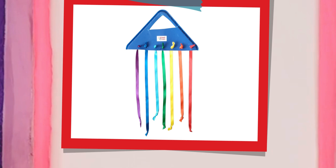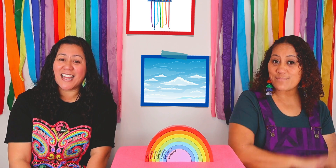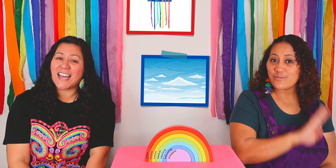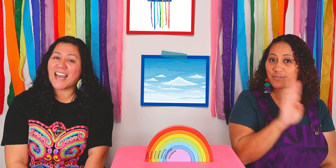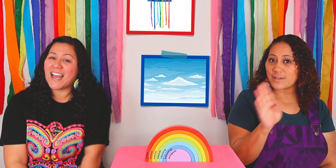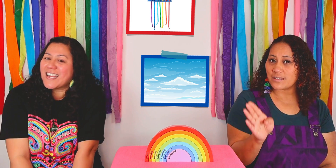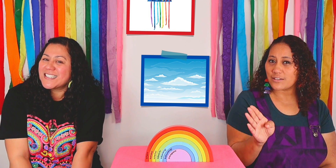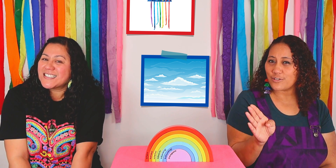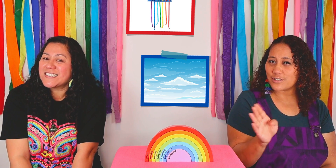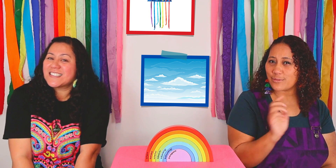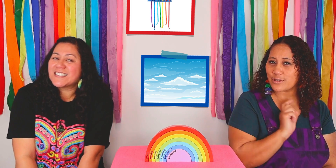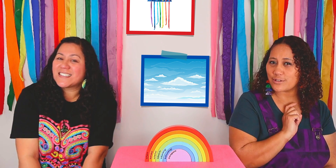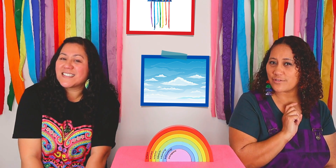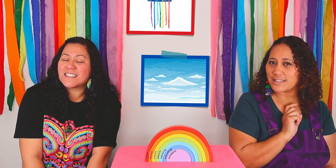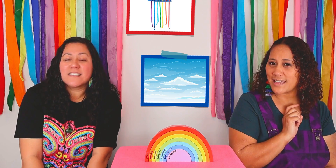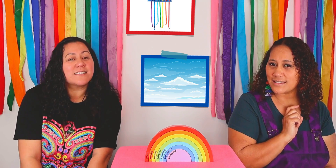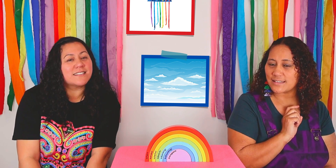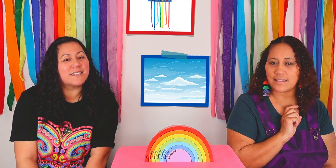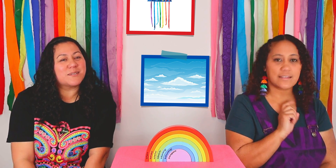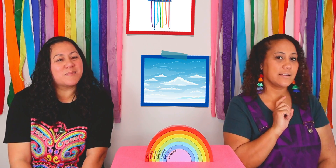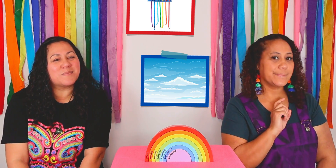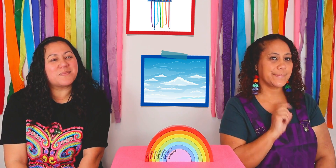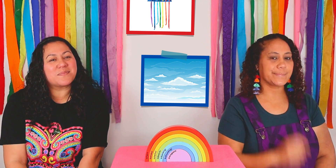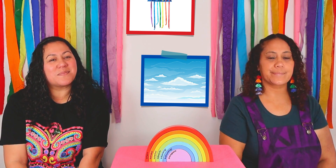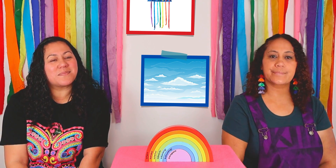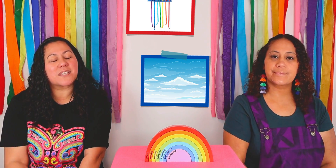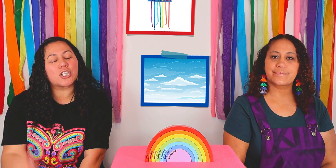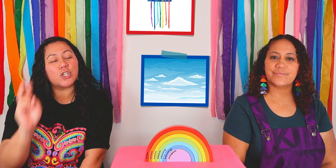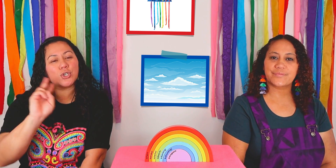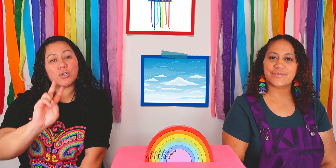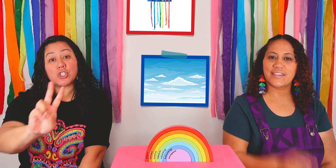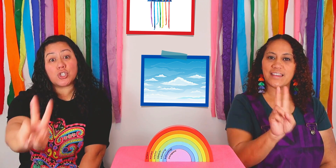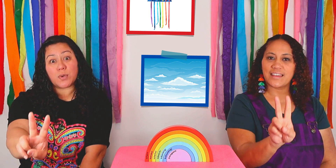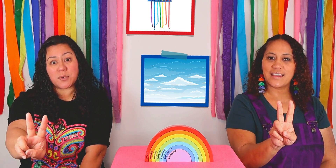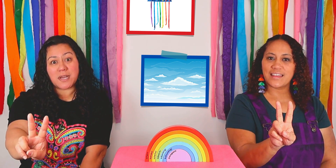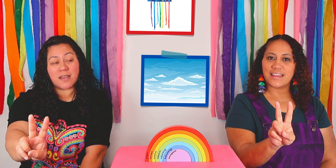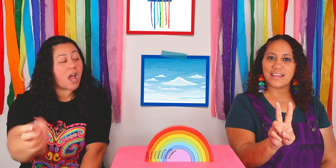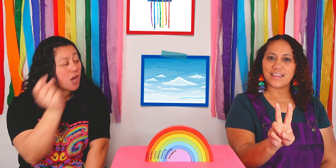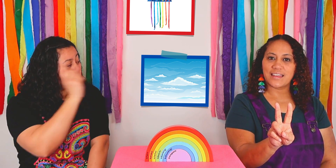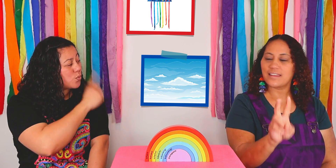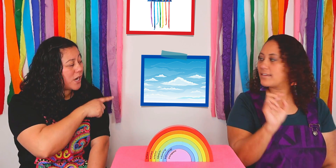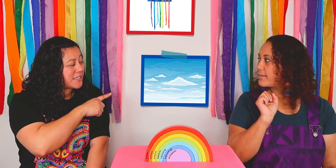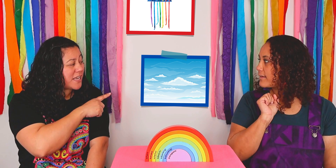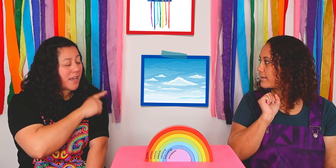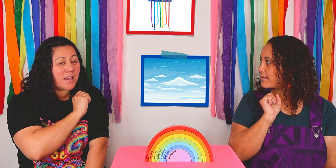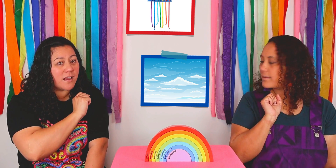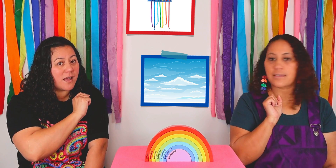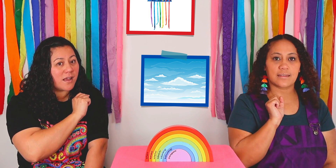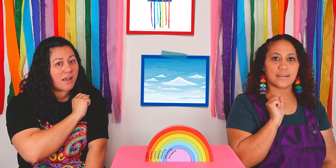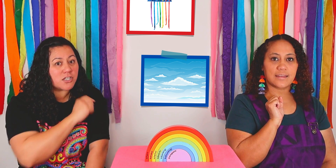rainbow ribbon. Usually we use it for dancing. Clue tuarua, right here. Do